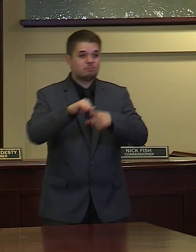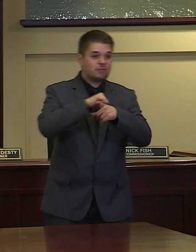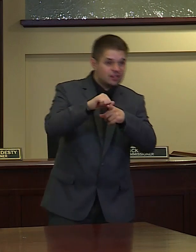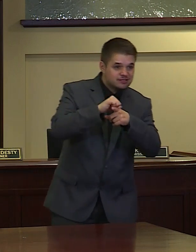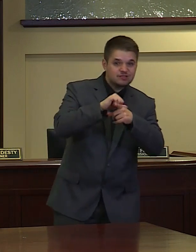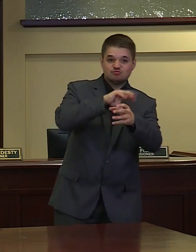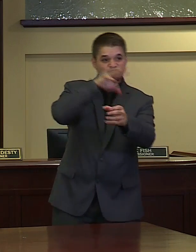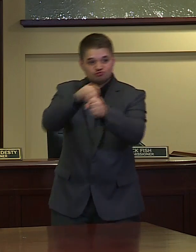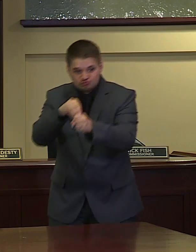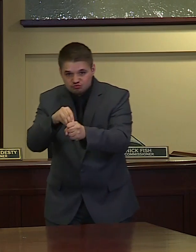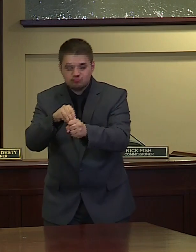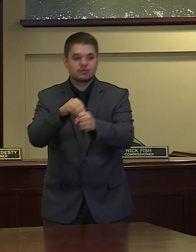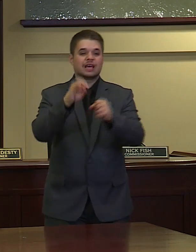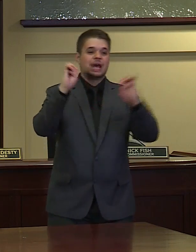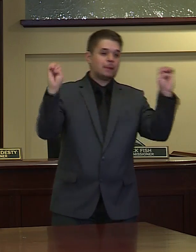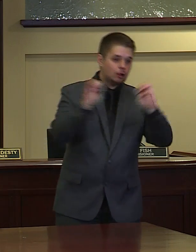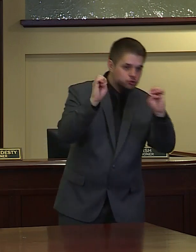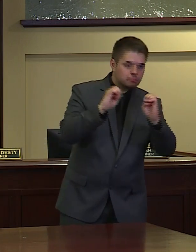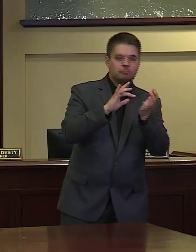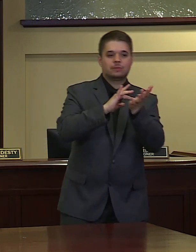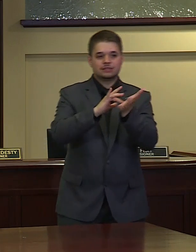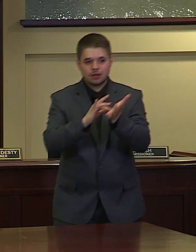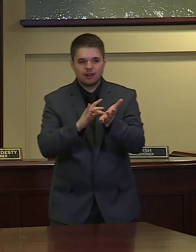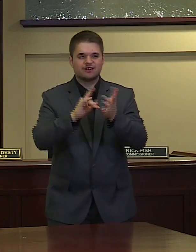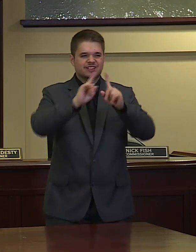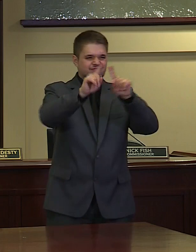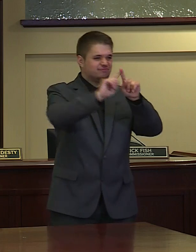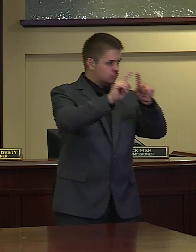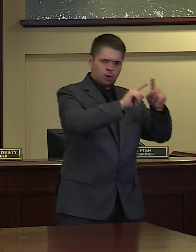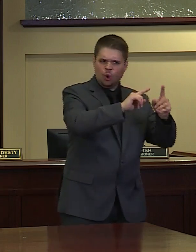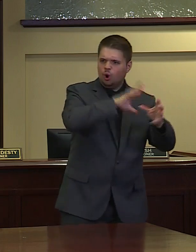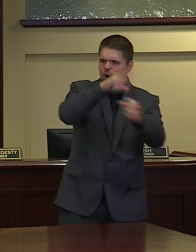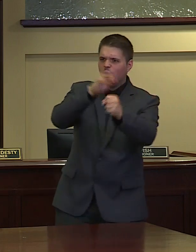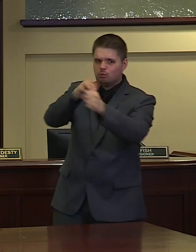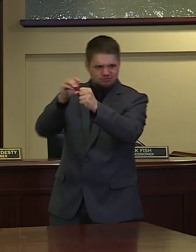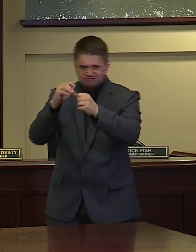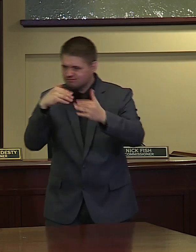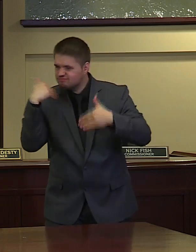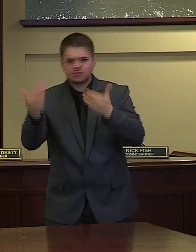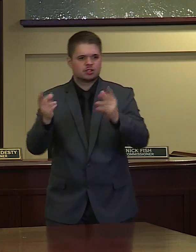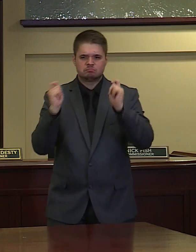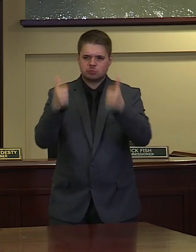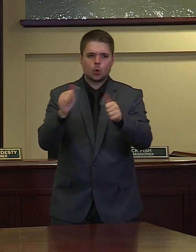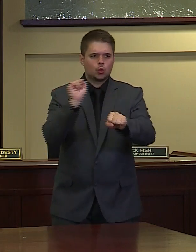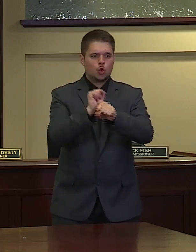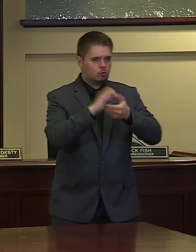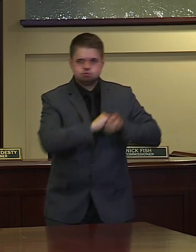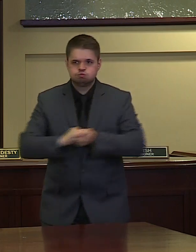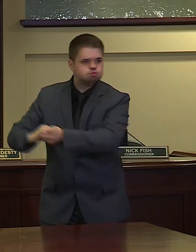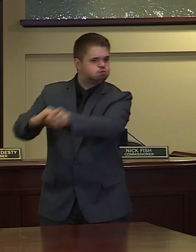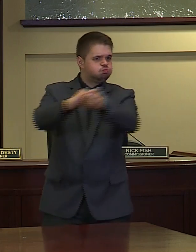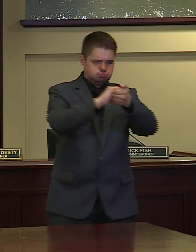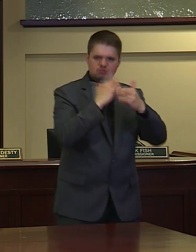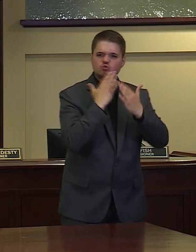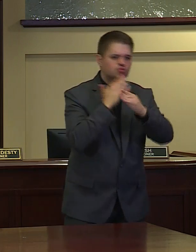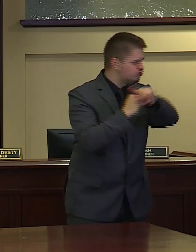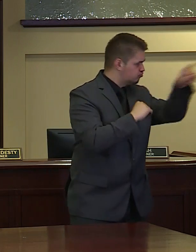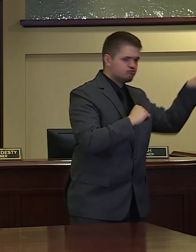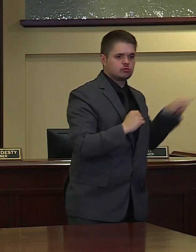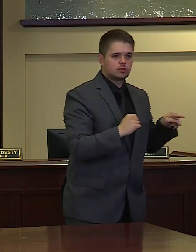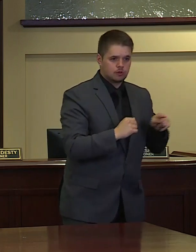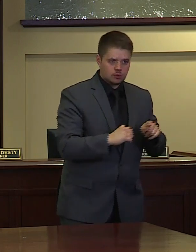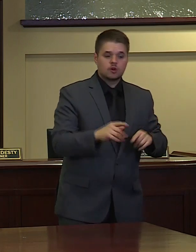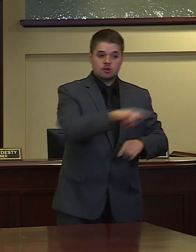and medics with Portland Police Bureau's rapid response teams. These members have made a special commitment to enter